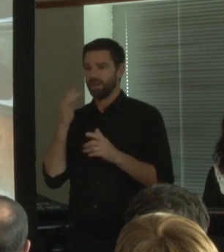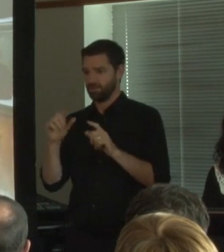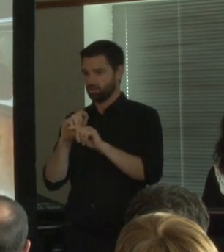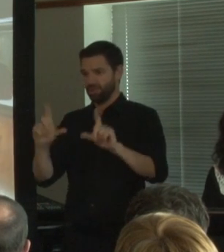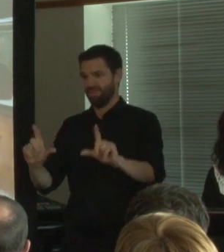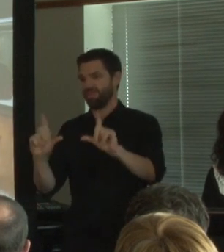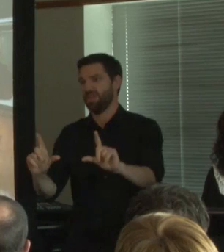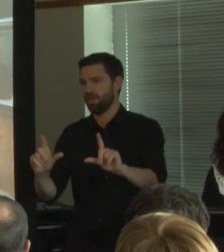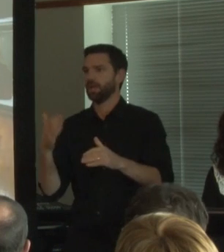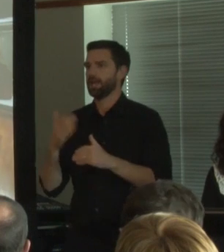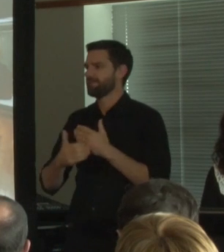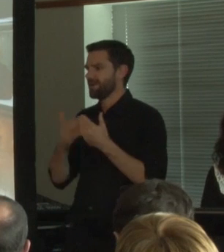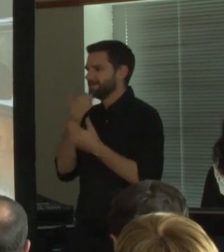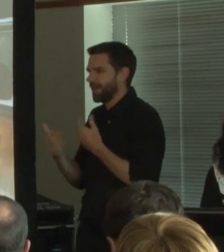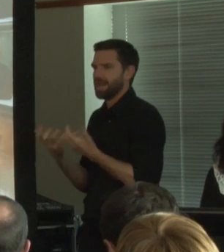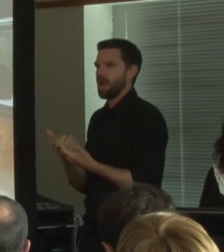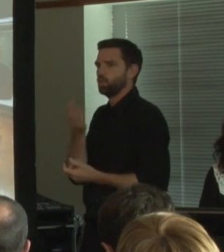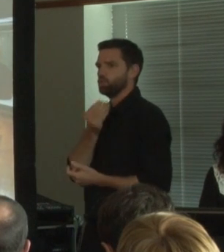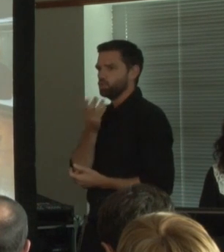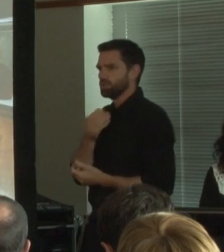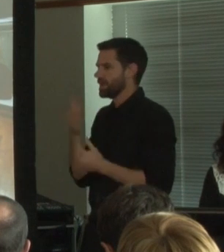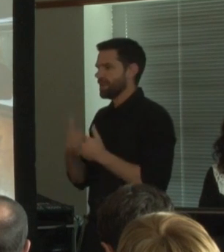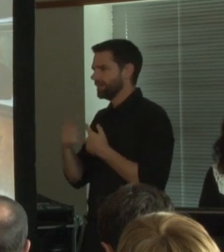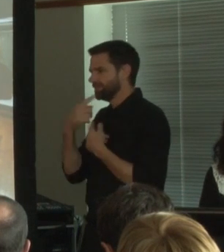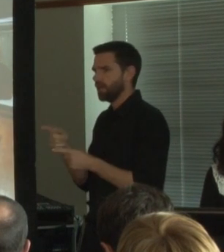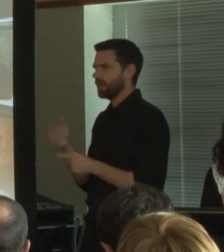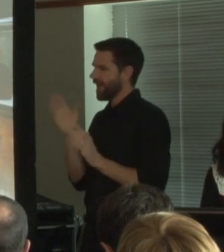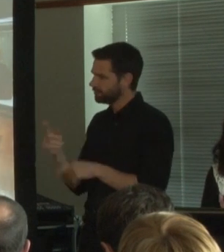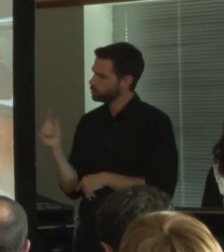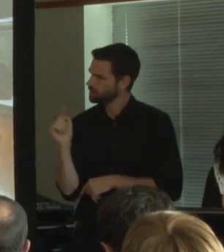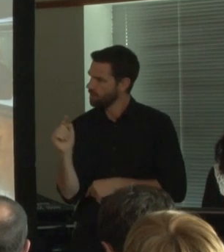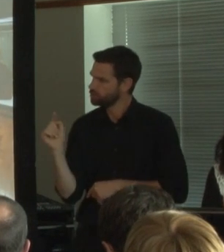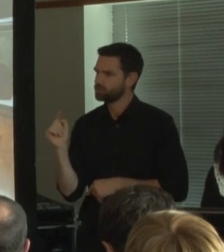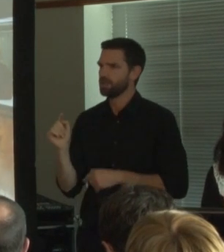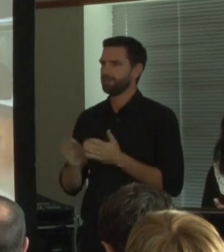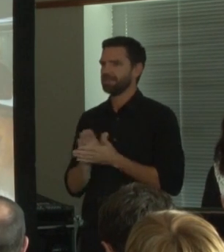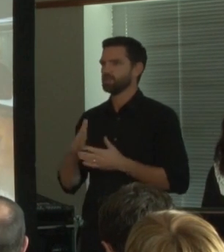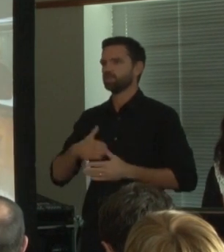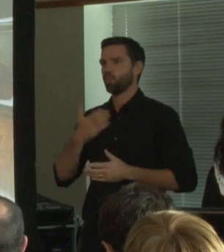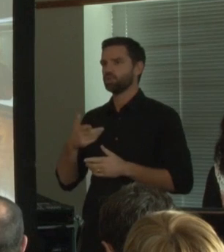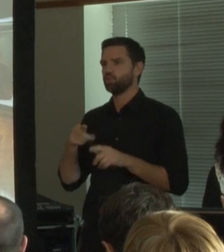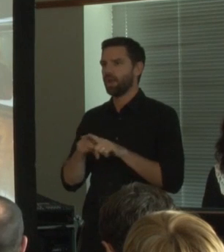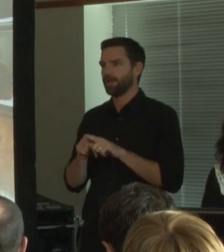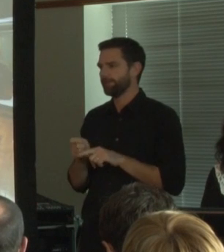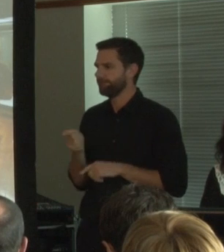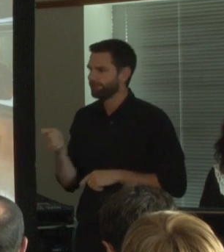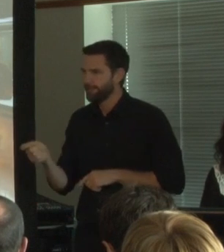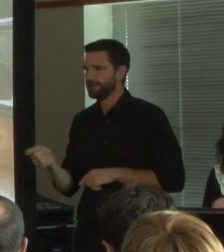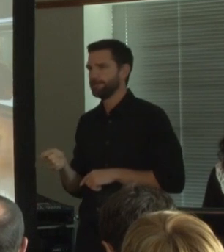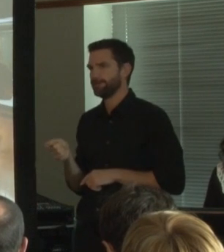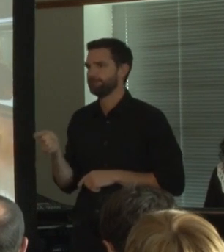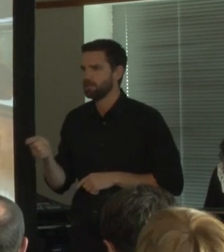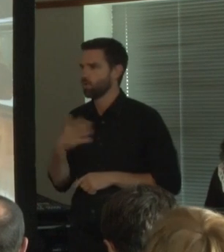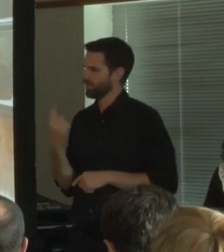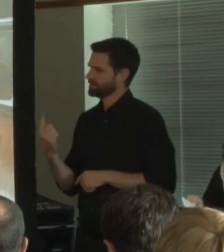We didn't explain how to use them. We didn't explain that you had to touch them. And that, again, is about our not spoon-feeding visitors and making people find out for